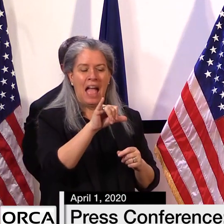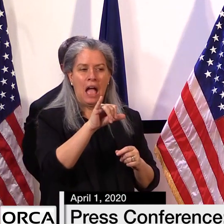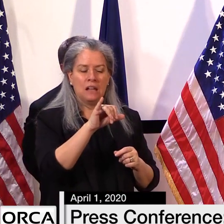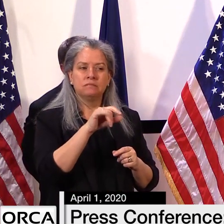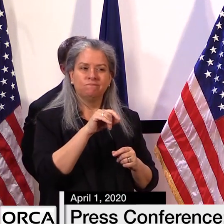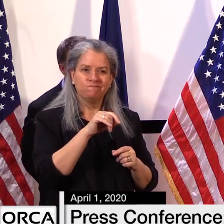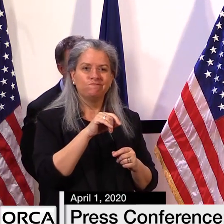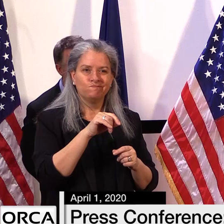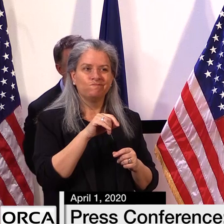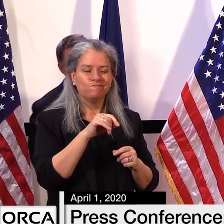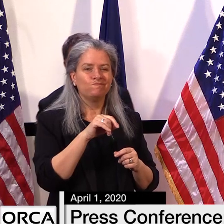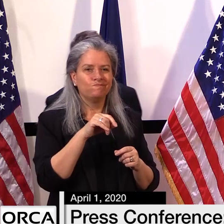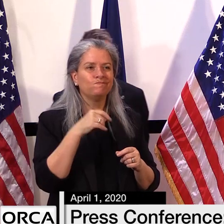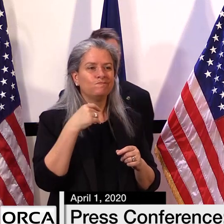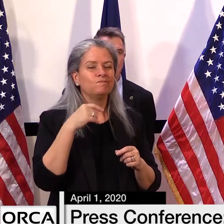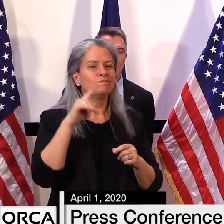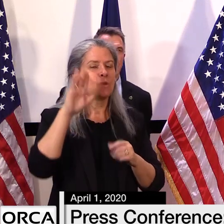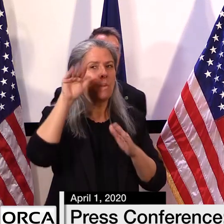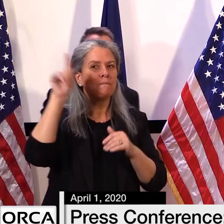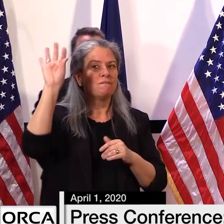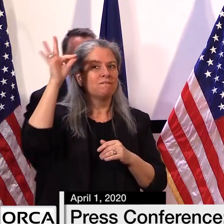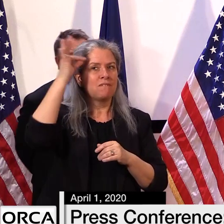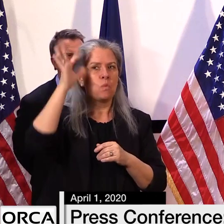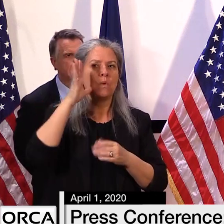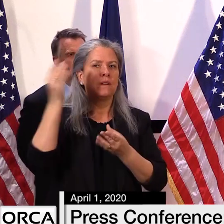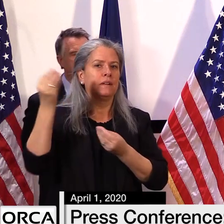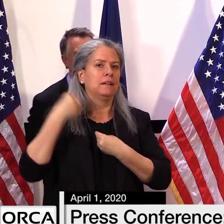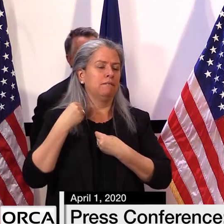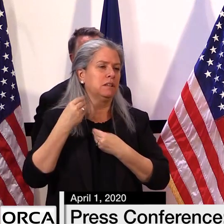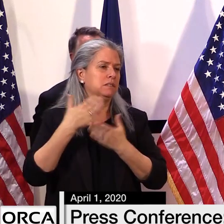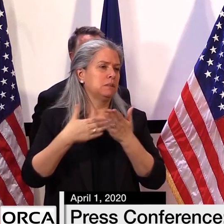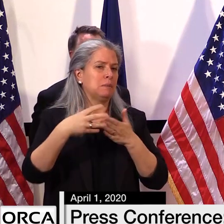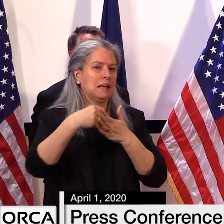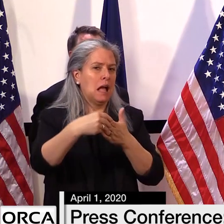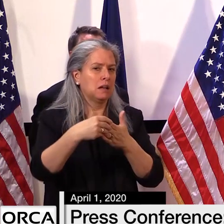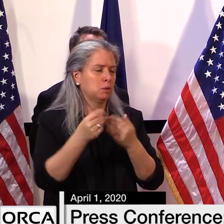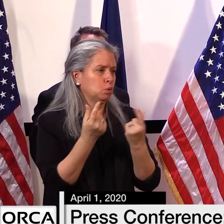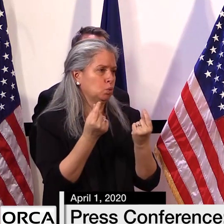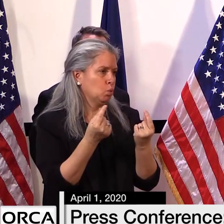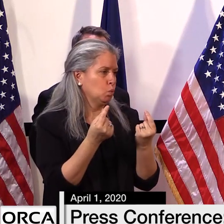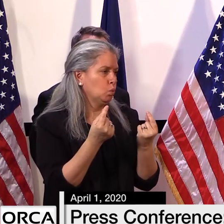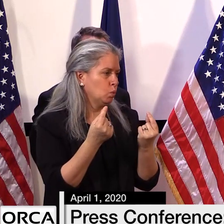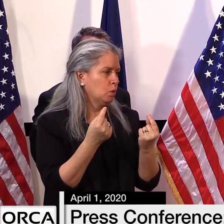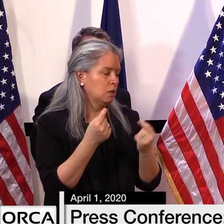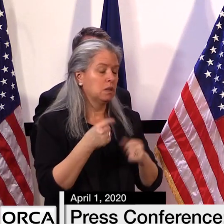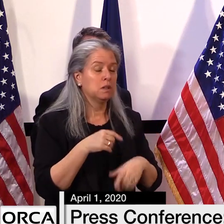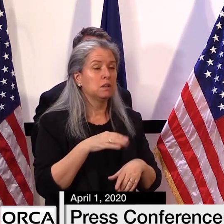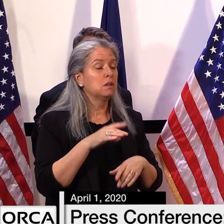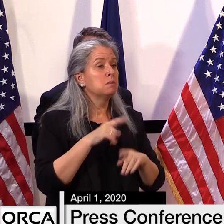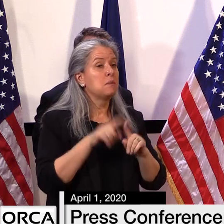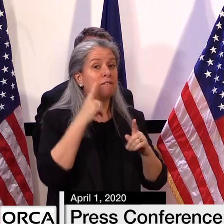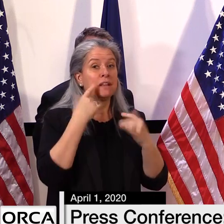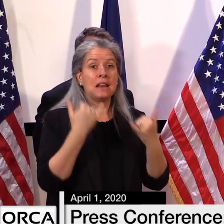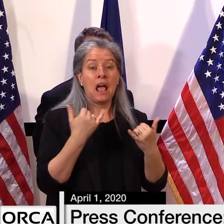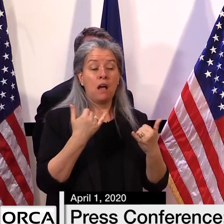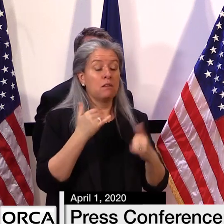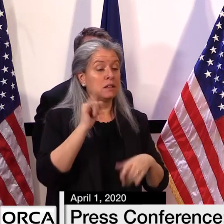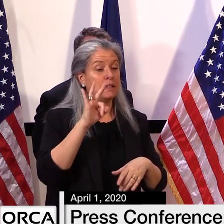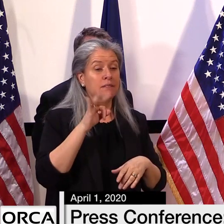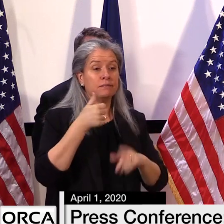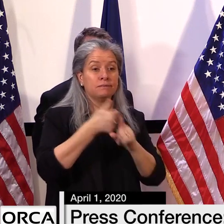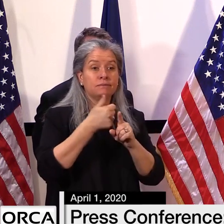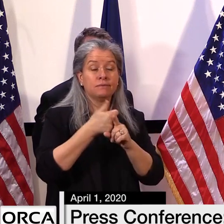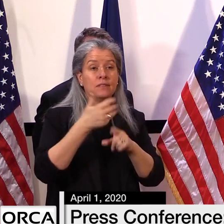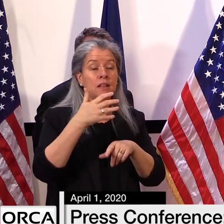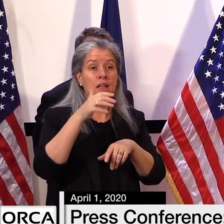still expecting to receive in the federal guidance that should be coming out this week. But I would just say that you know, whether they claim themselves as